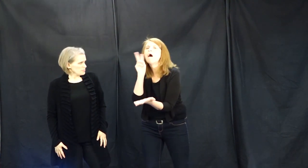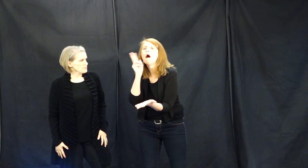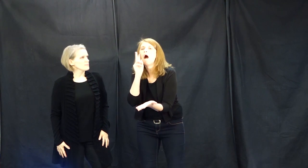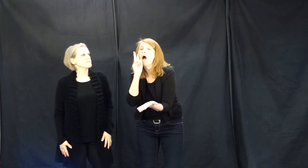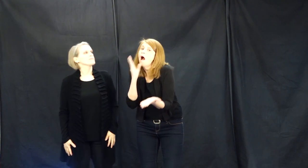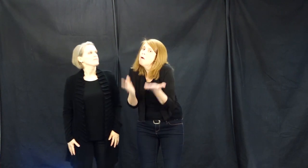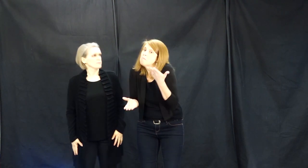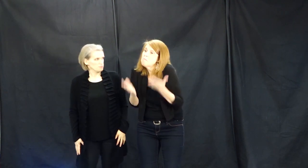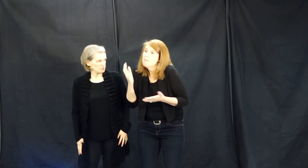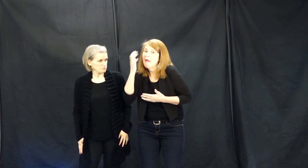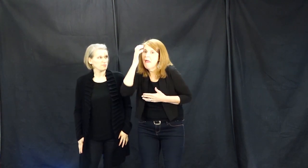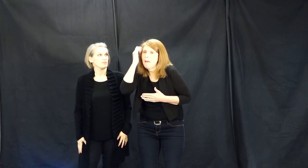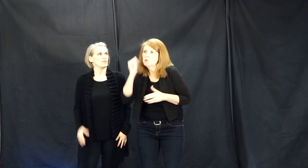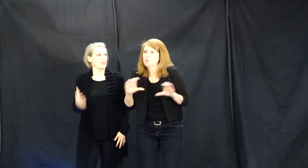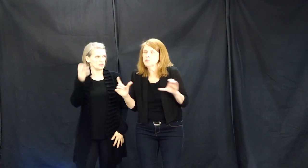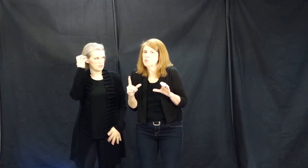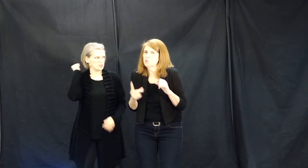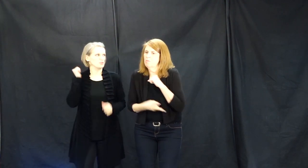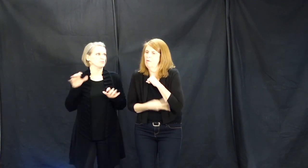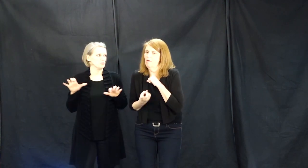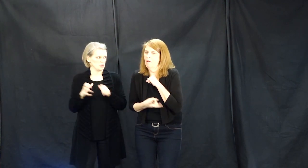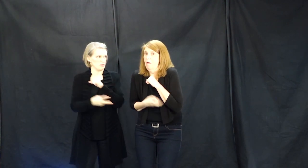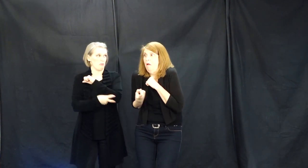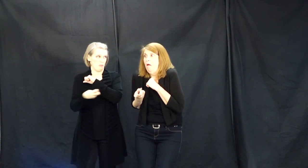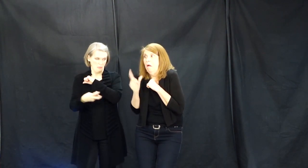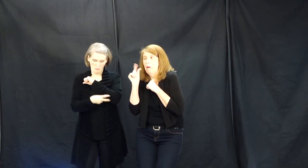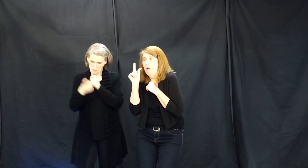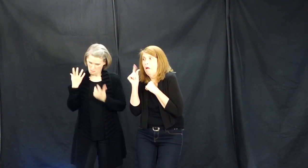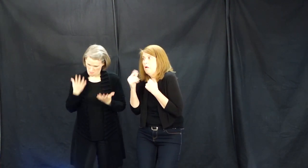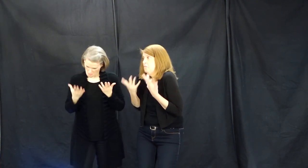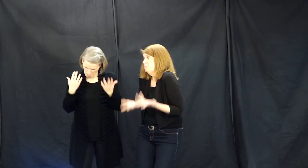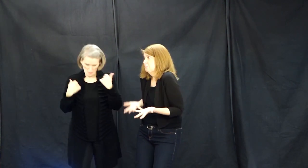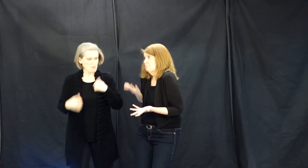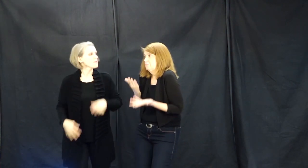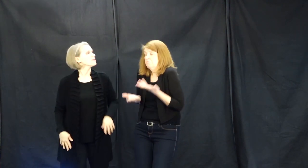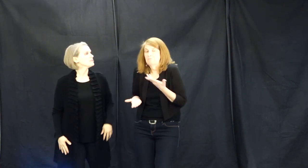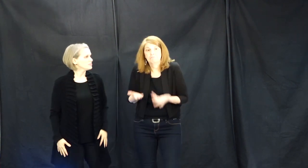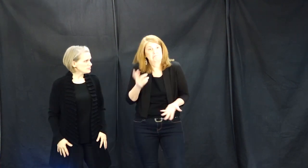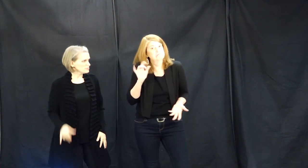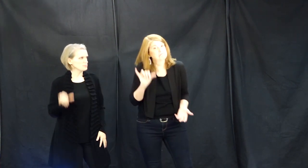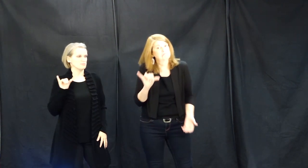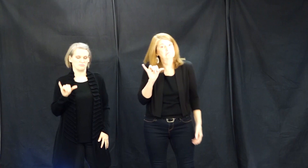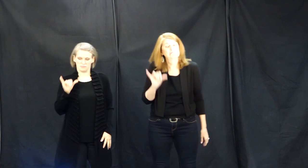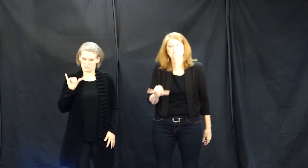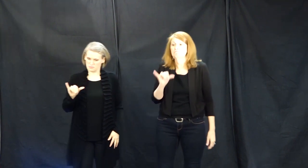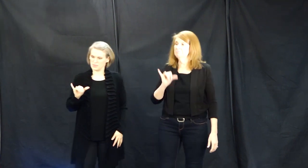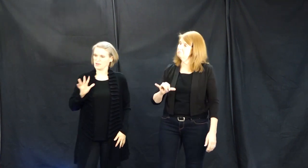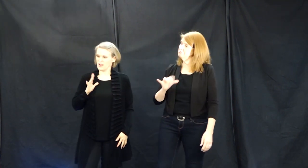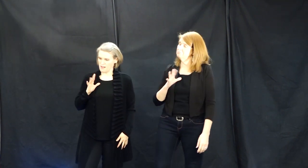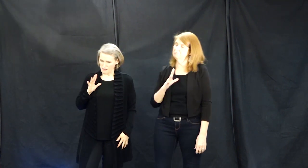the weeds, look for the seeds of Hamilton's misdeeds. It must be nice, it must be